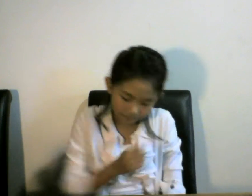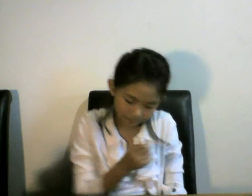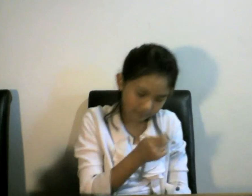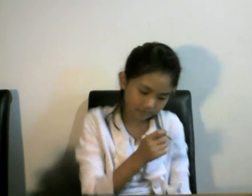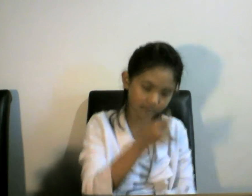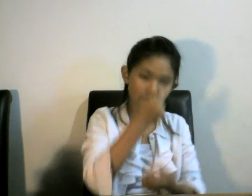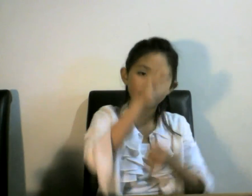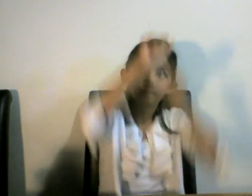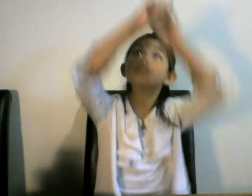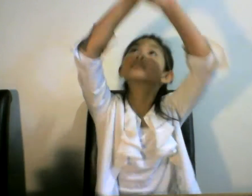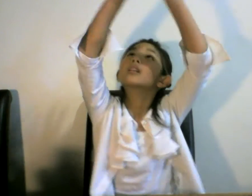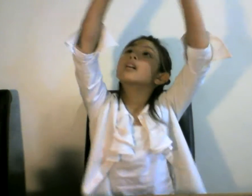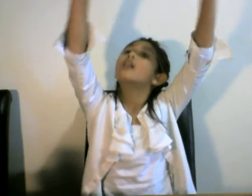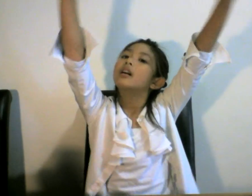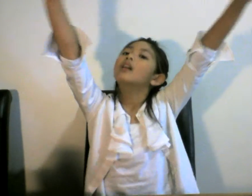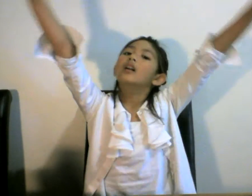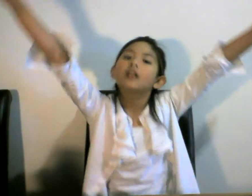as you shoot across the sky.